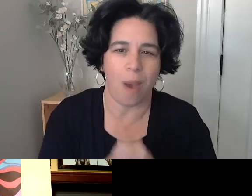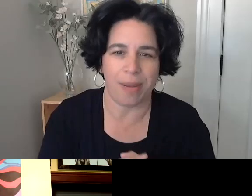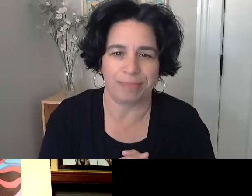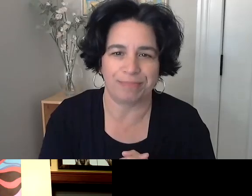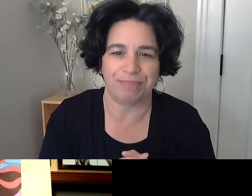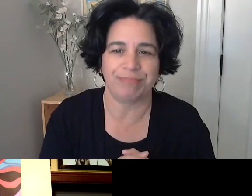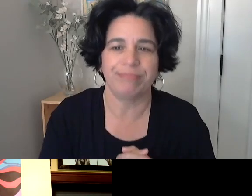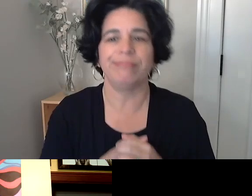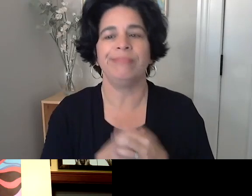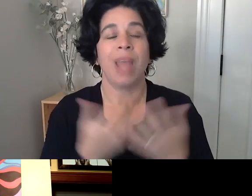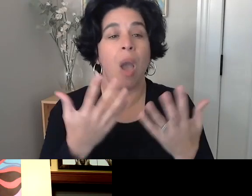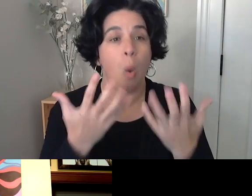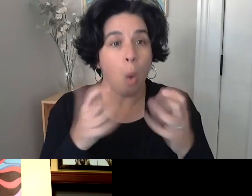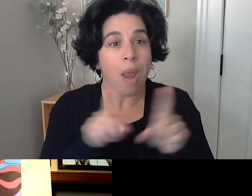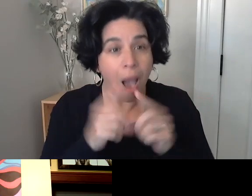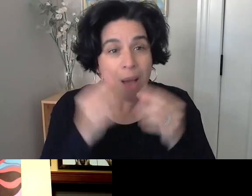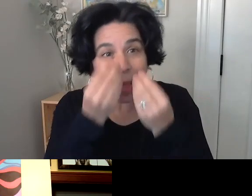all of our alumni.